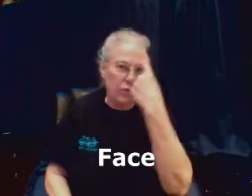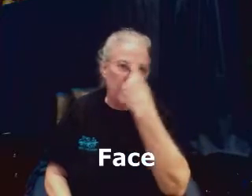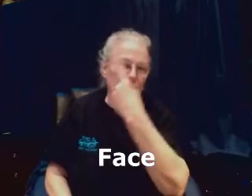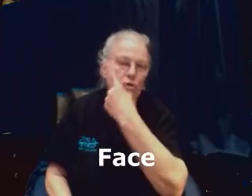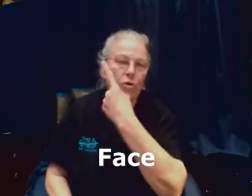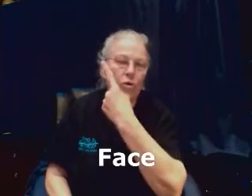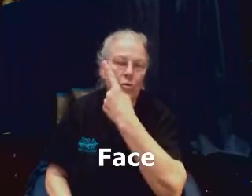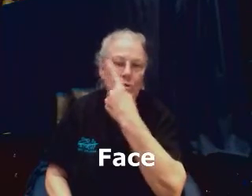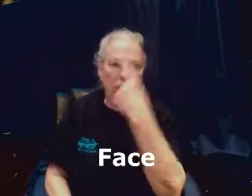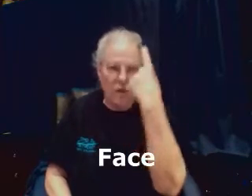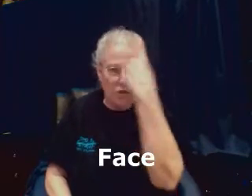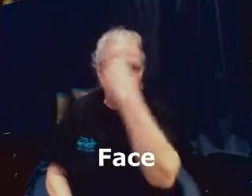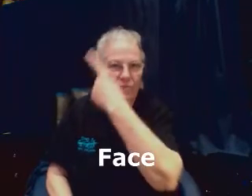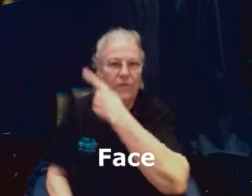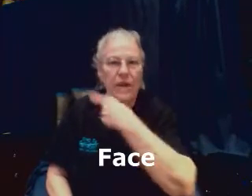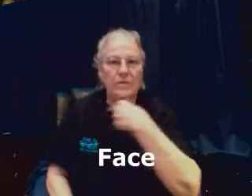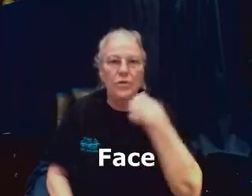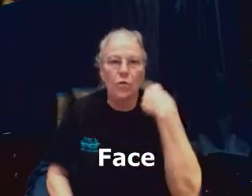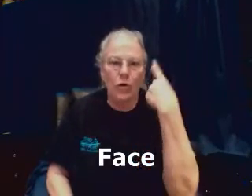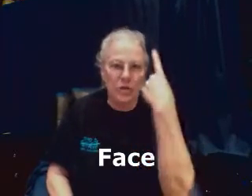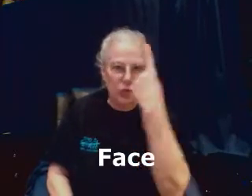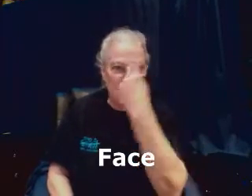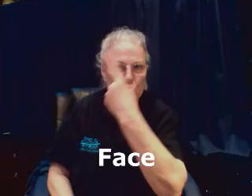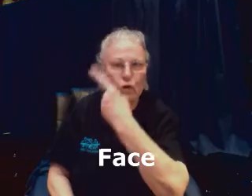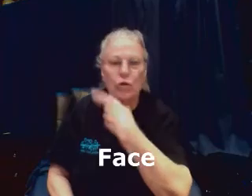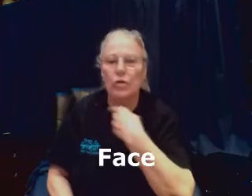either circle or touch. Face, you're going to circle.